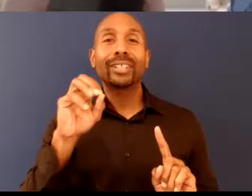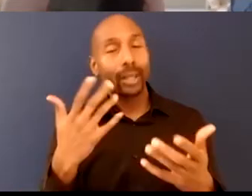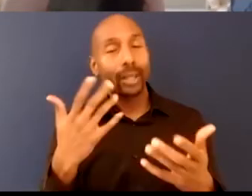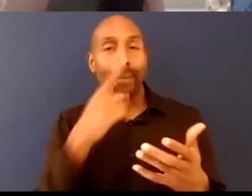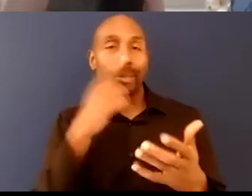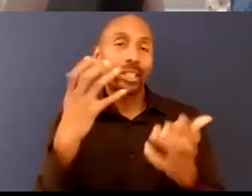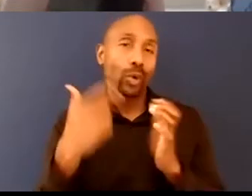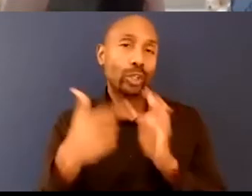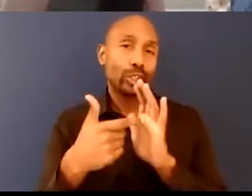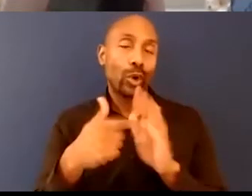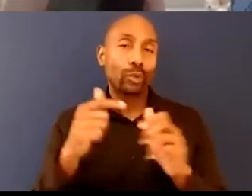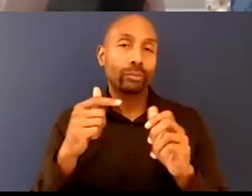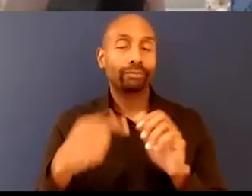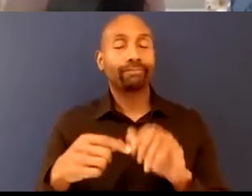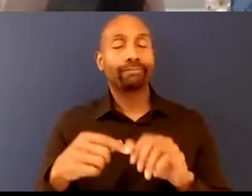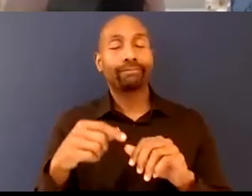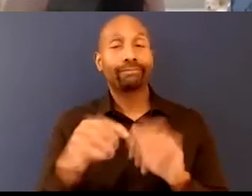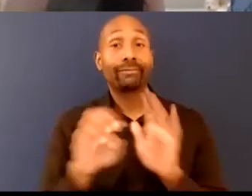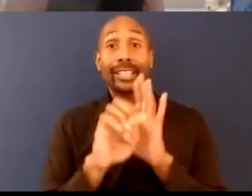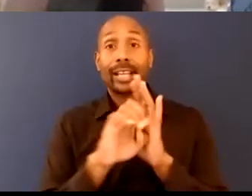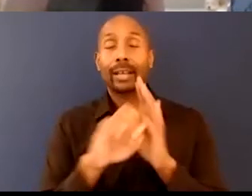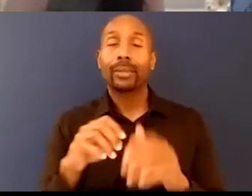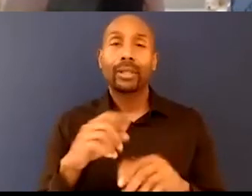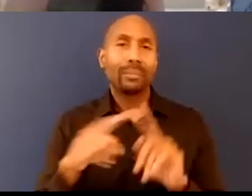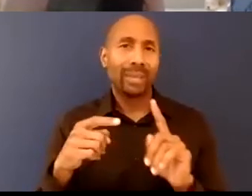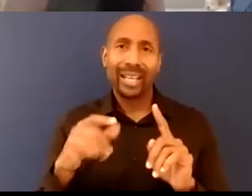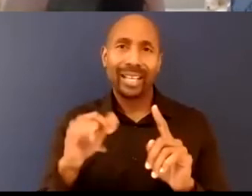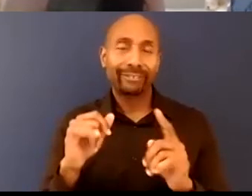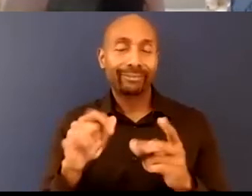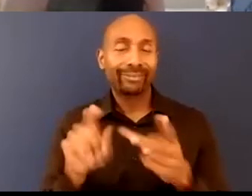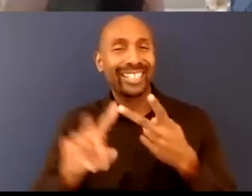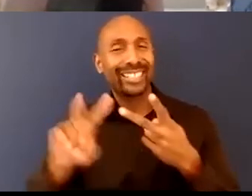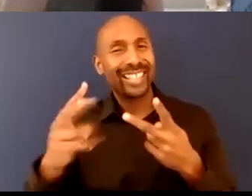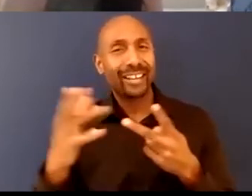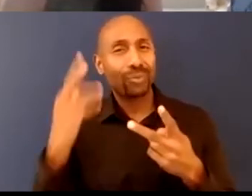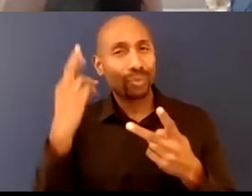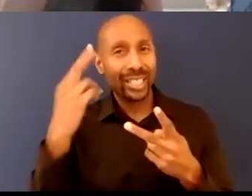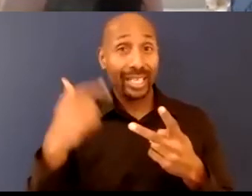don't believe in making someone write something that I wouldn't write myself.